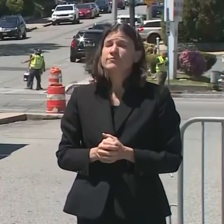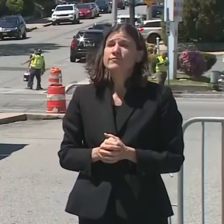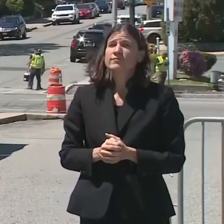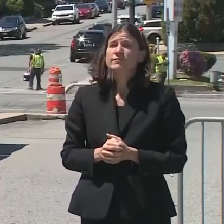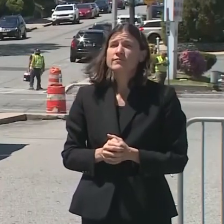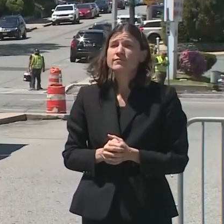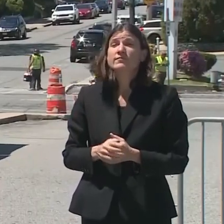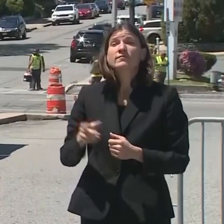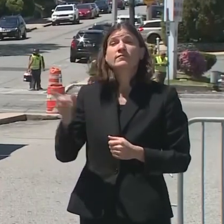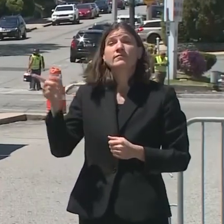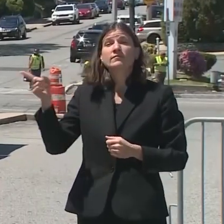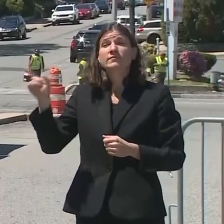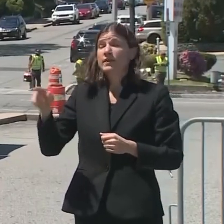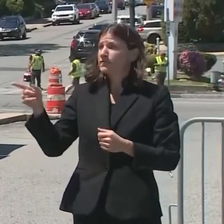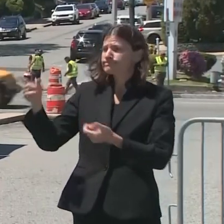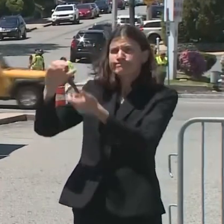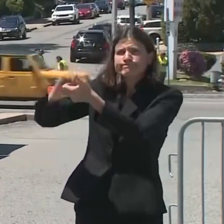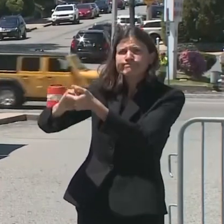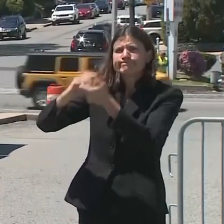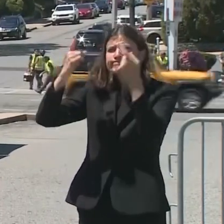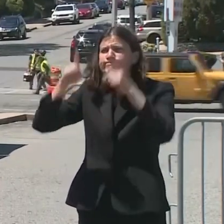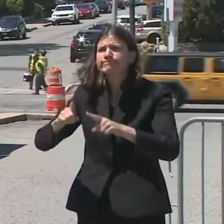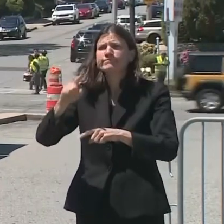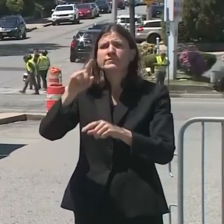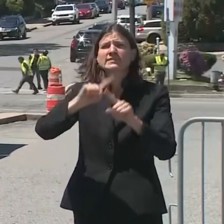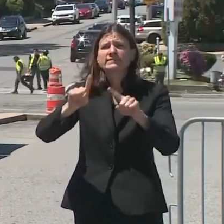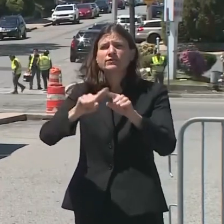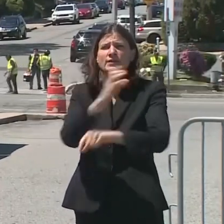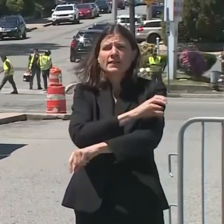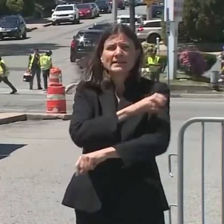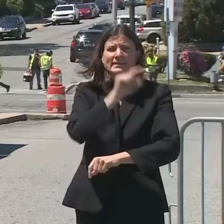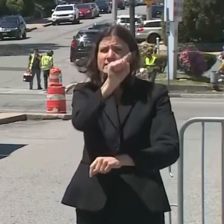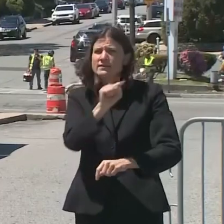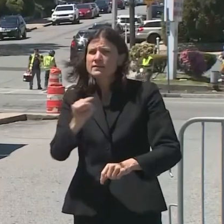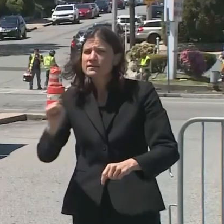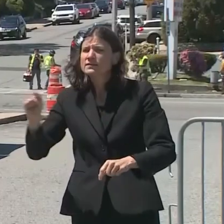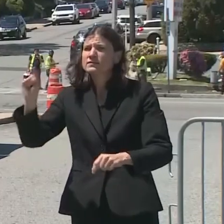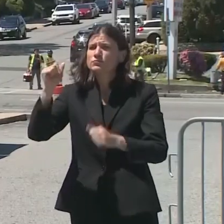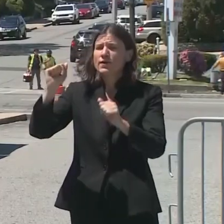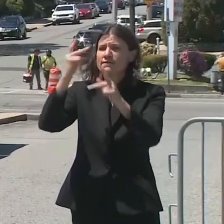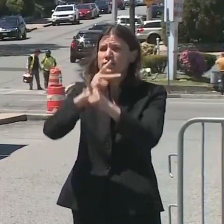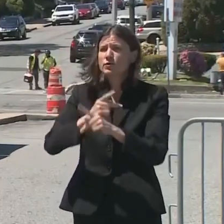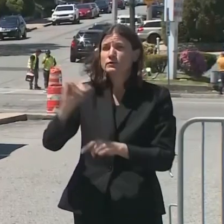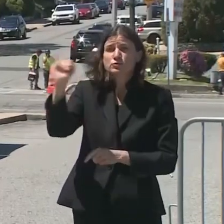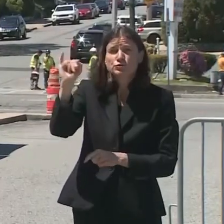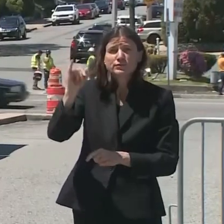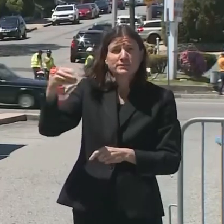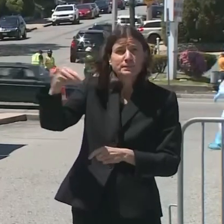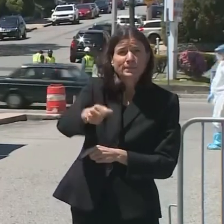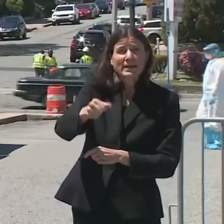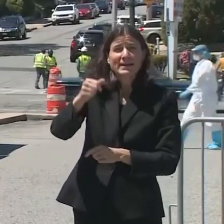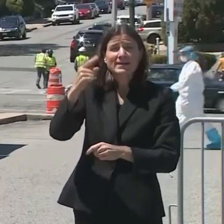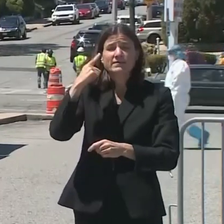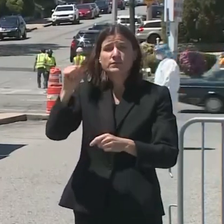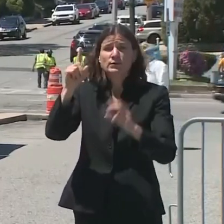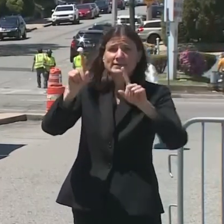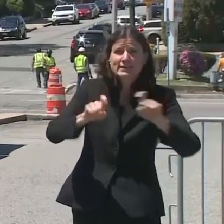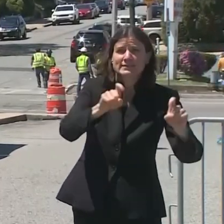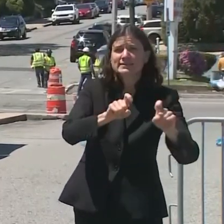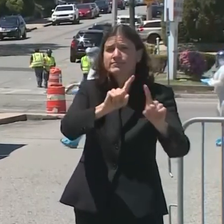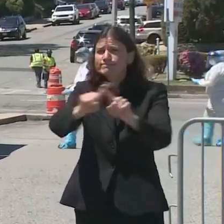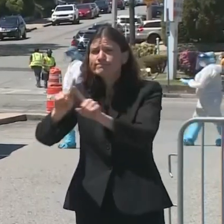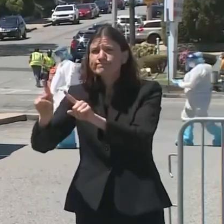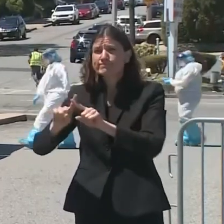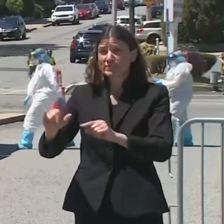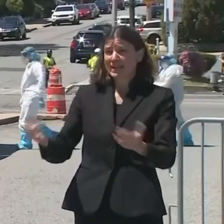Medicaid Accountable Care Organization program a few years ago, to right up to opening this testing site, and an important part of our fight against